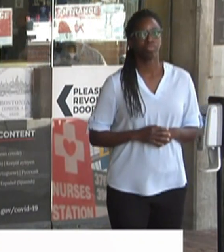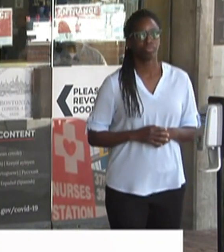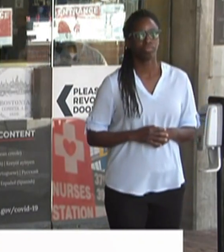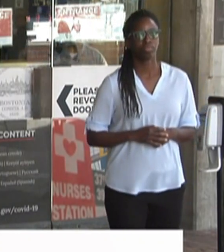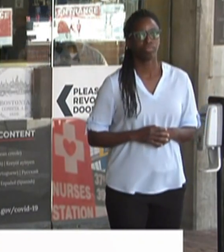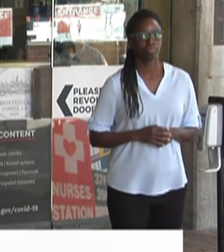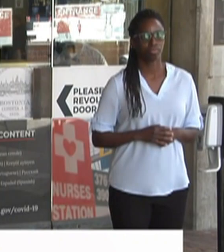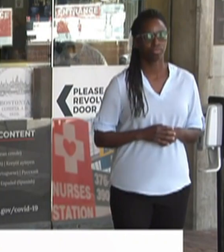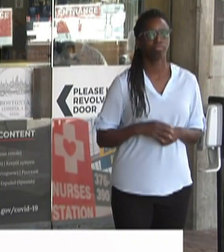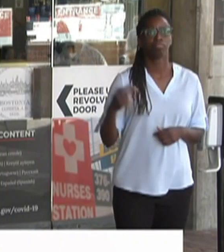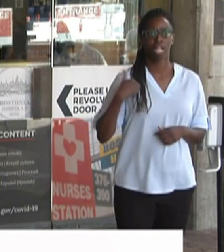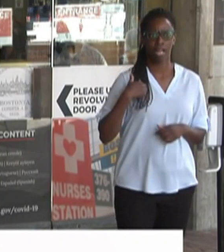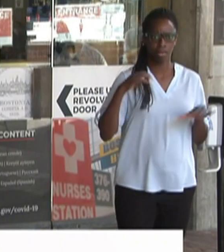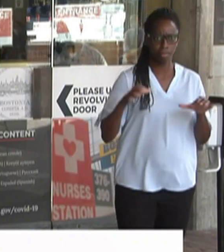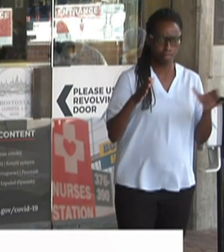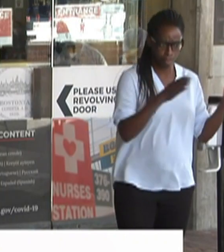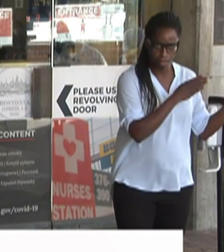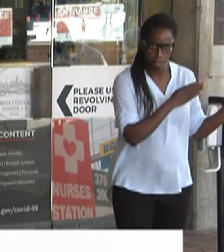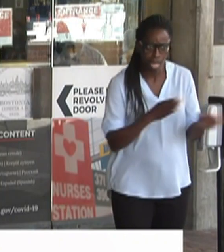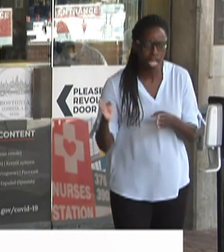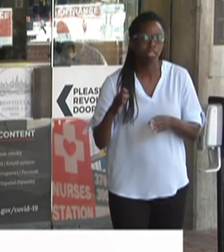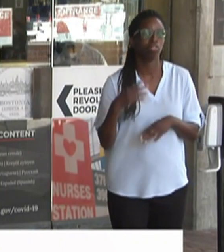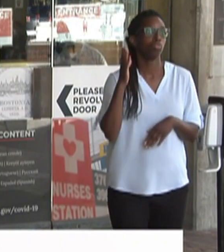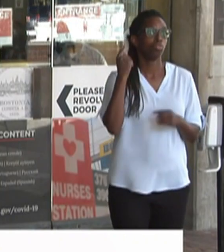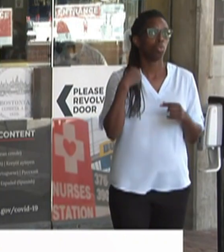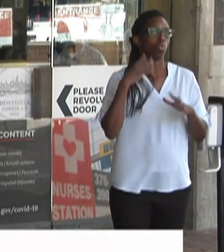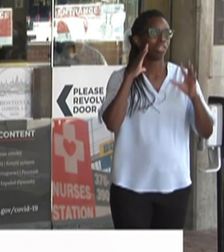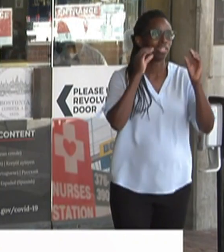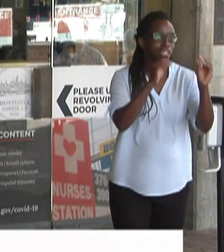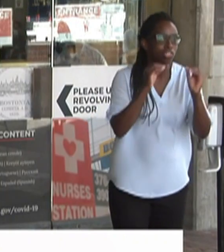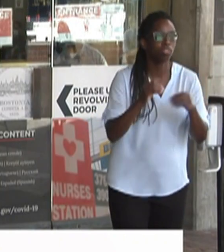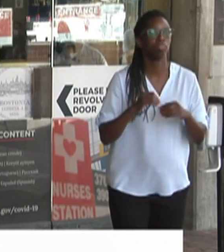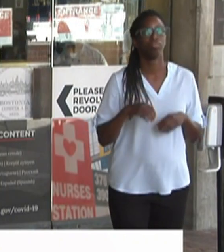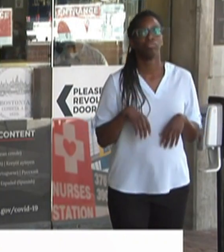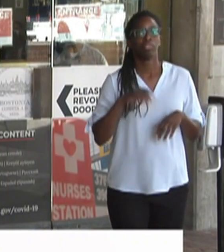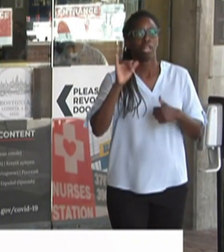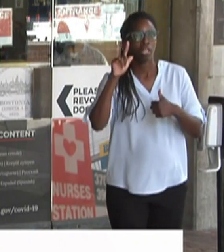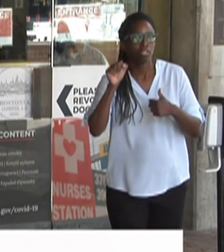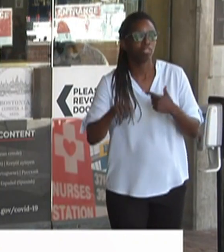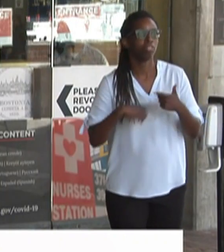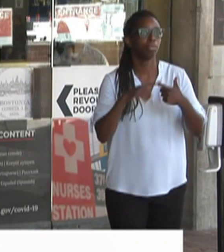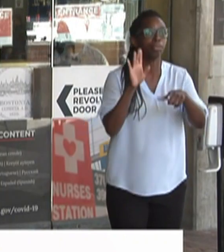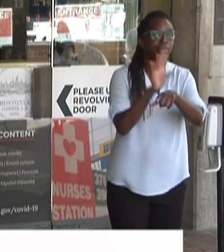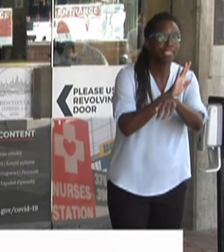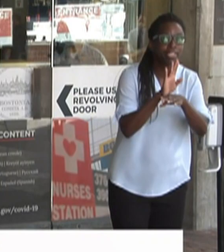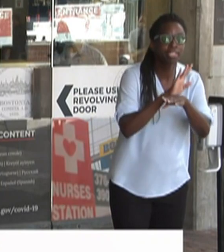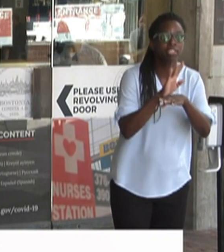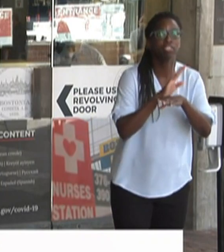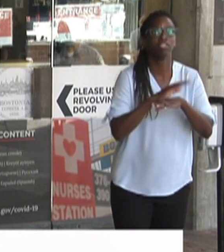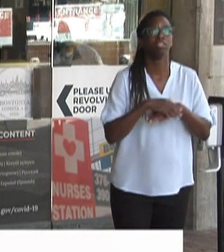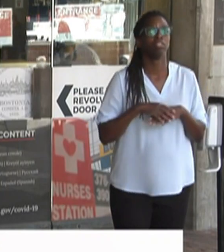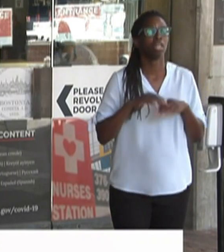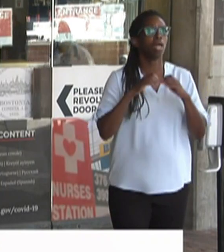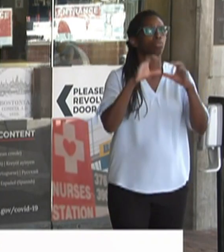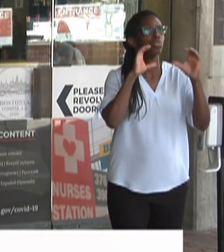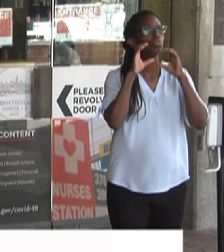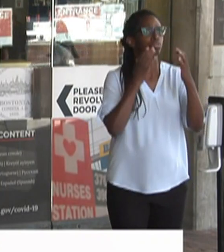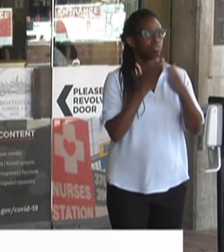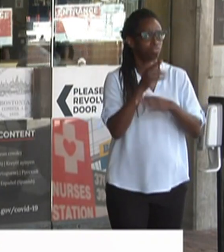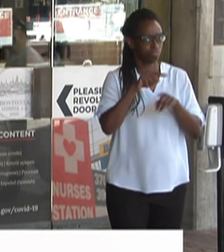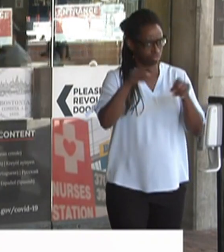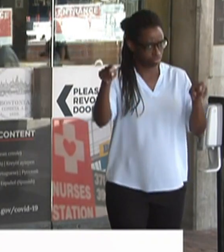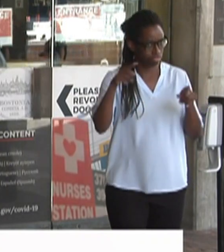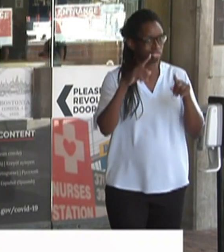educate residents and businesses, using the languages spoken in the neighborhoods, including English, Spanish, and Arabic,